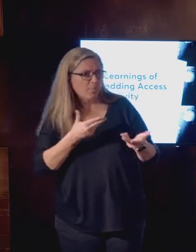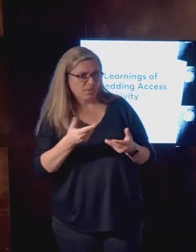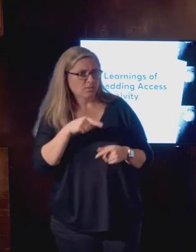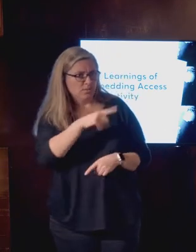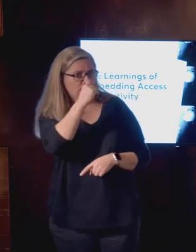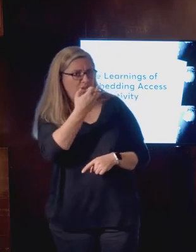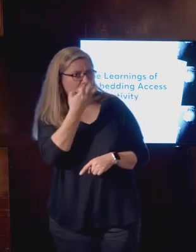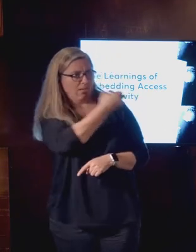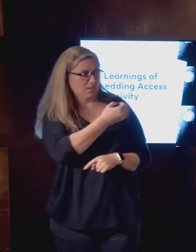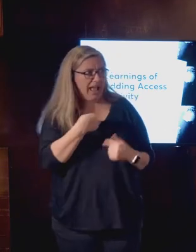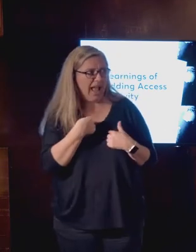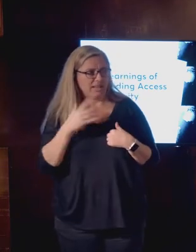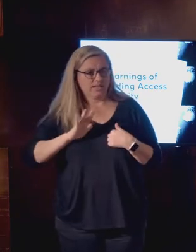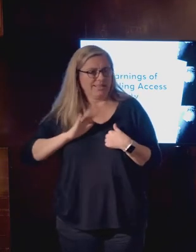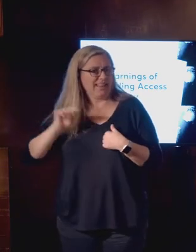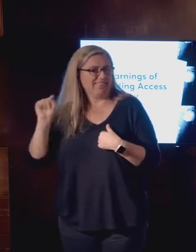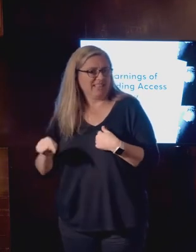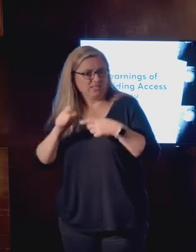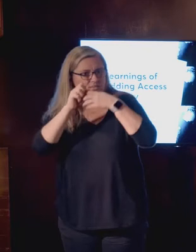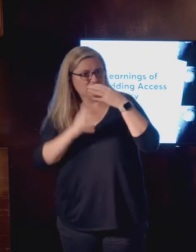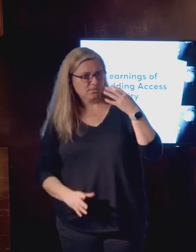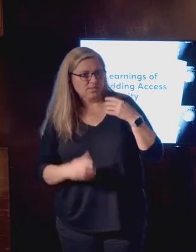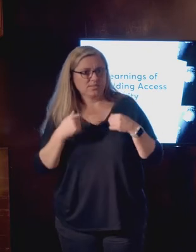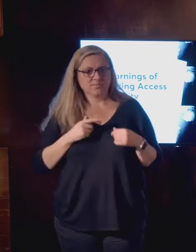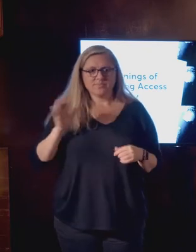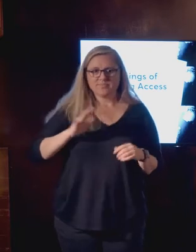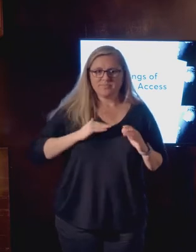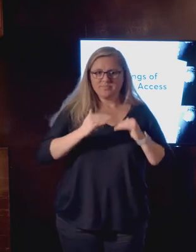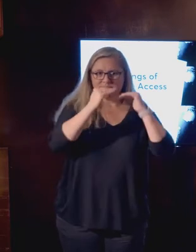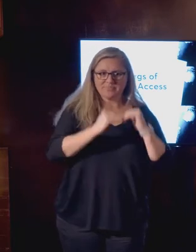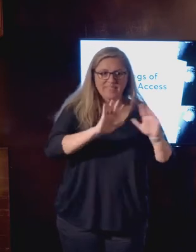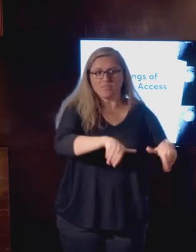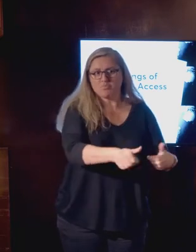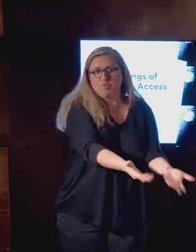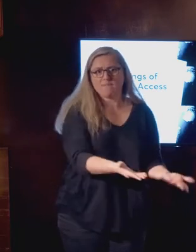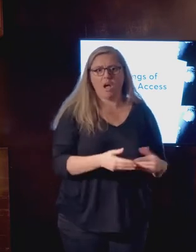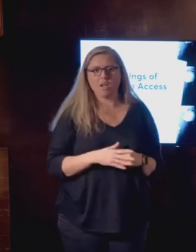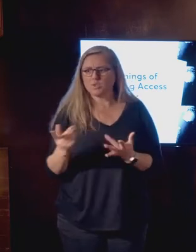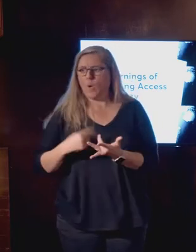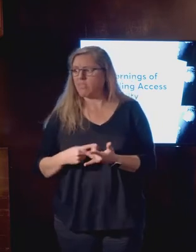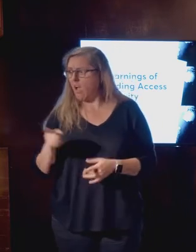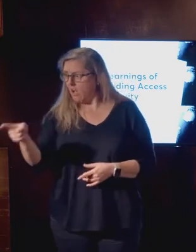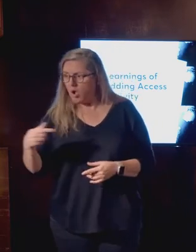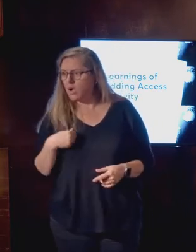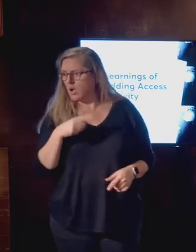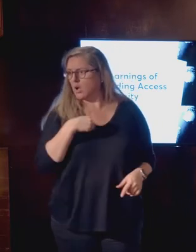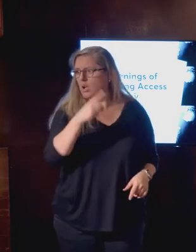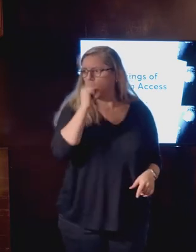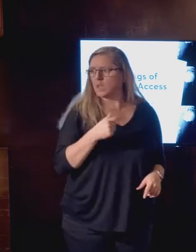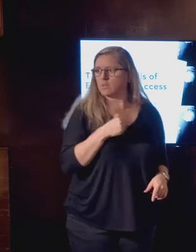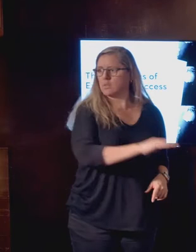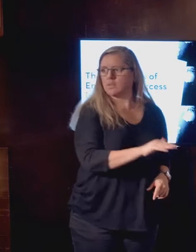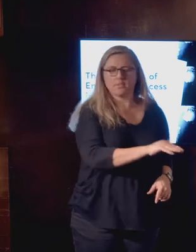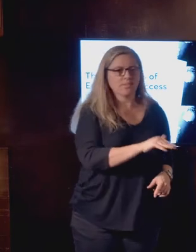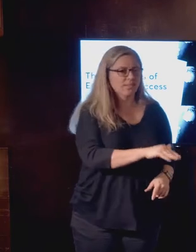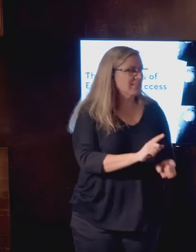they need as well, because I feel very awkward about asking for a chair, but then if a chair is provided to someone else, then I'll be more comfortable. Yeah, absolutely. I mean,